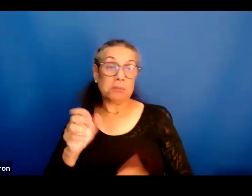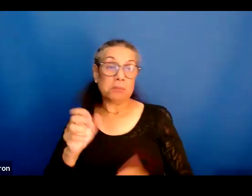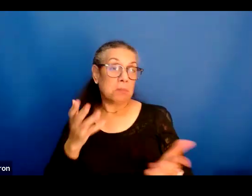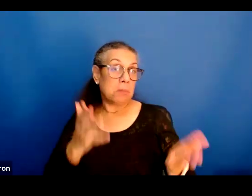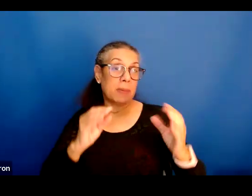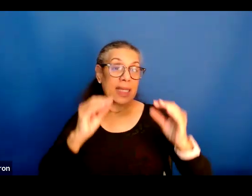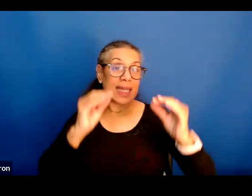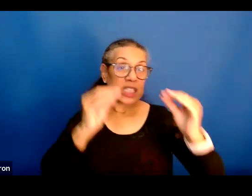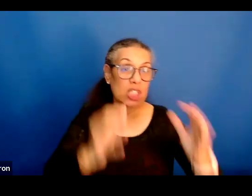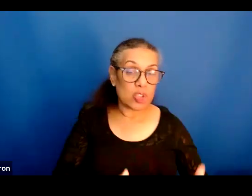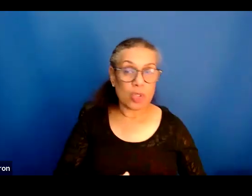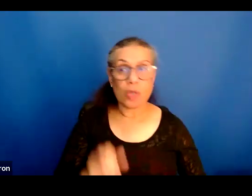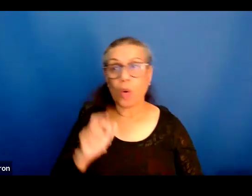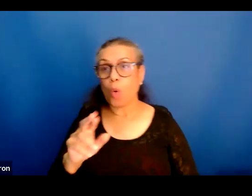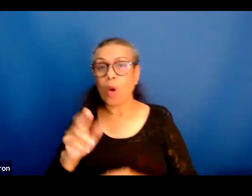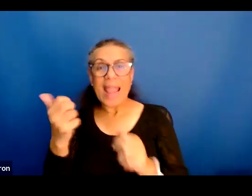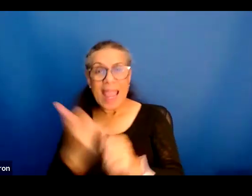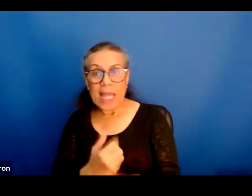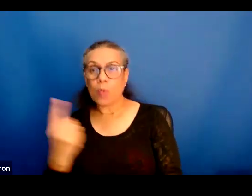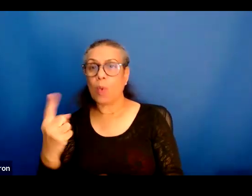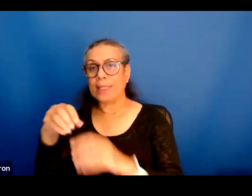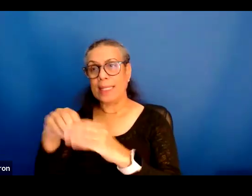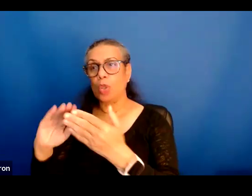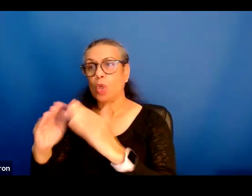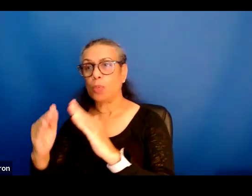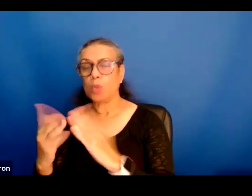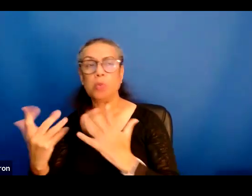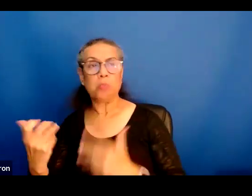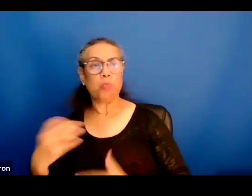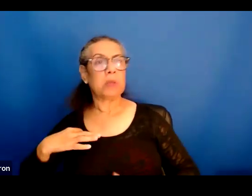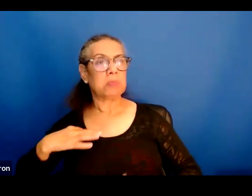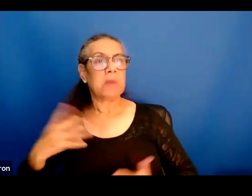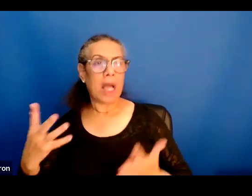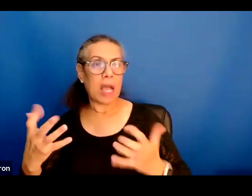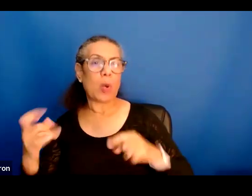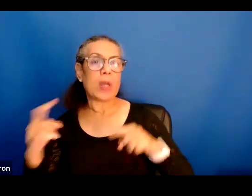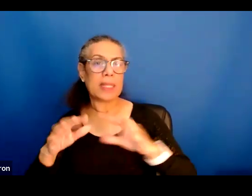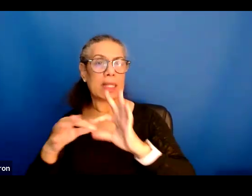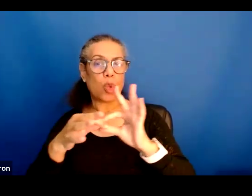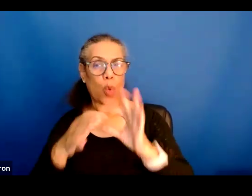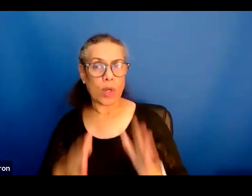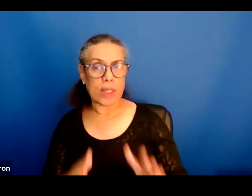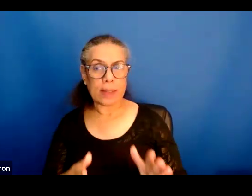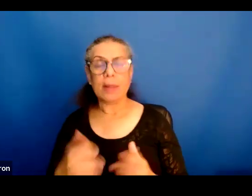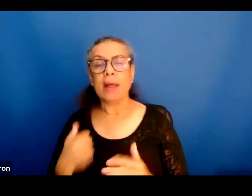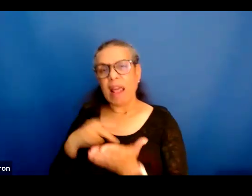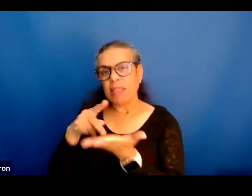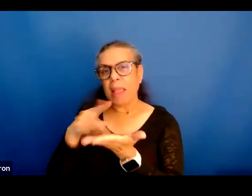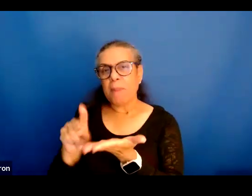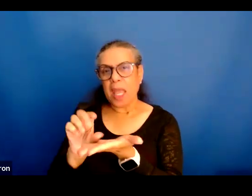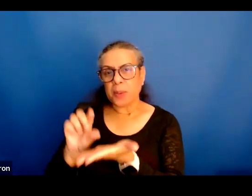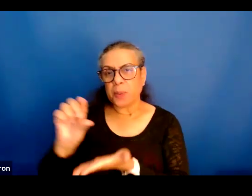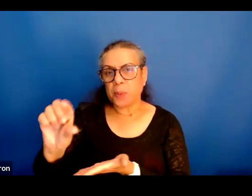teacher, it could be any member of the community who decides that they were going to become the MTSS coordinator. It is a stipended position